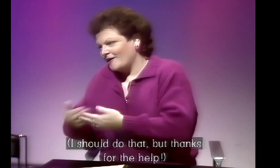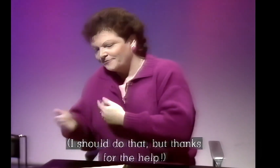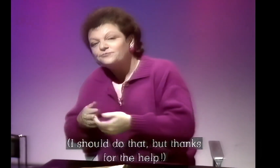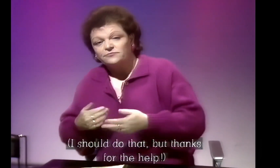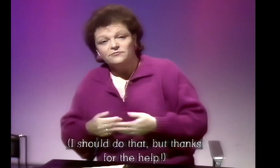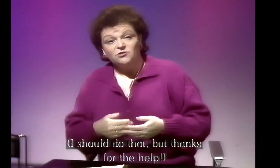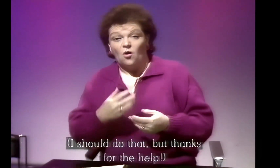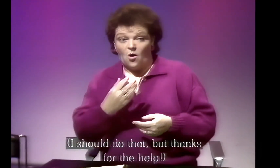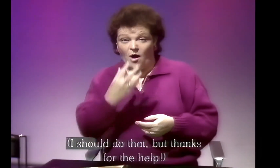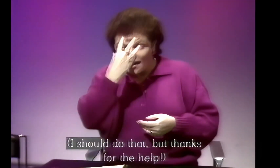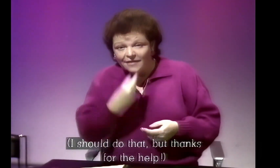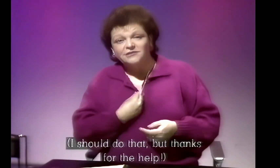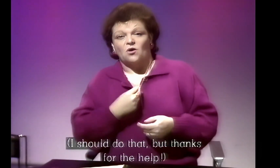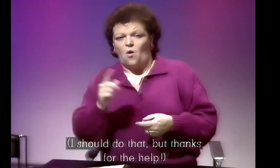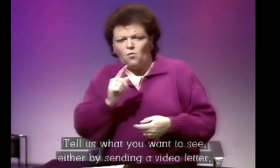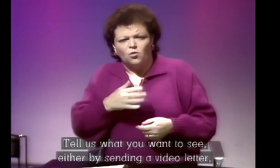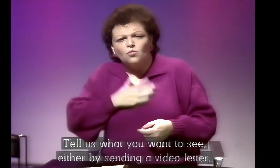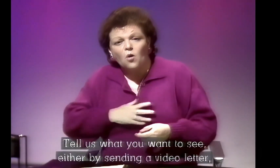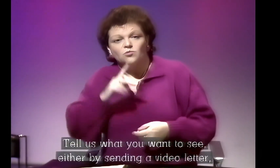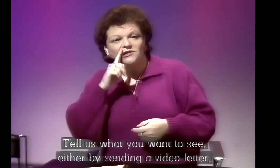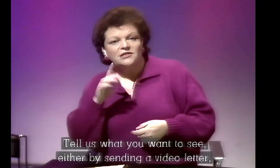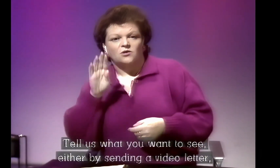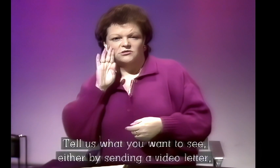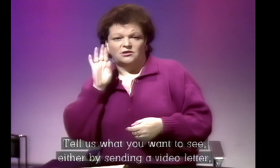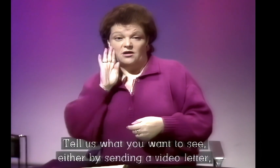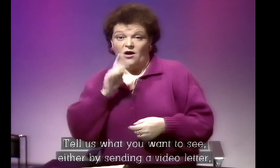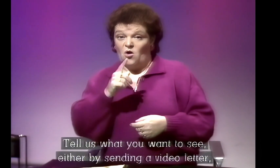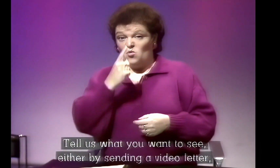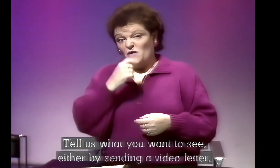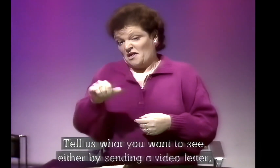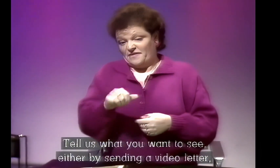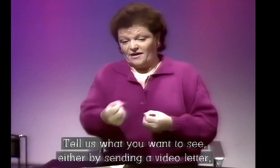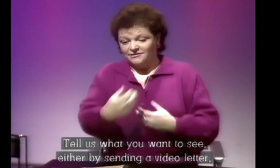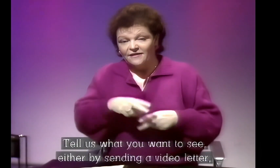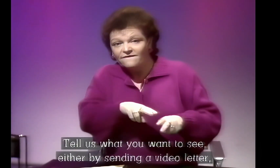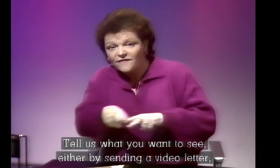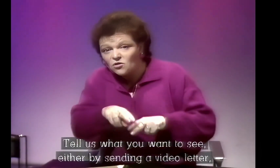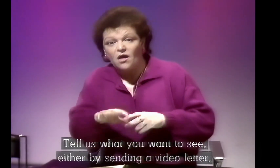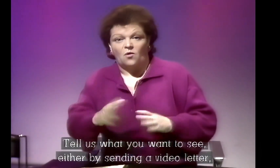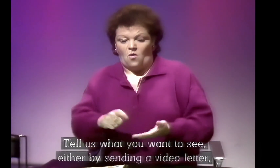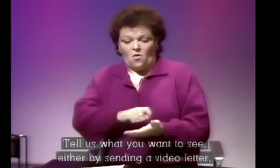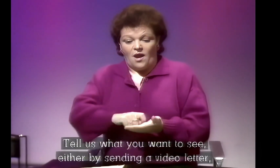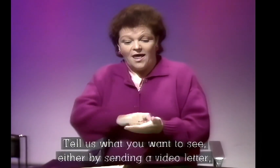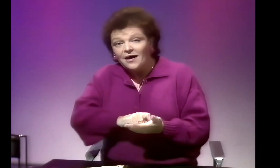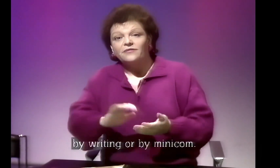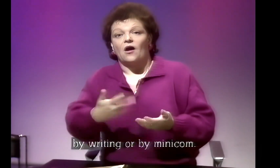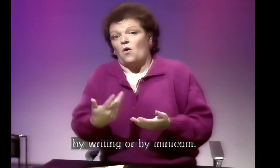anyway. Tell us what you want to see, either by sending a video letter, by writing or by